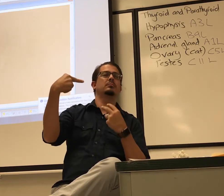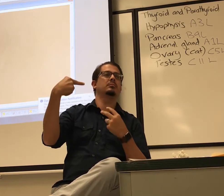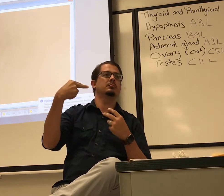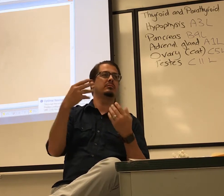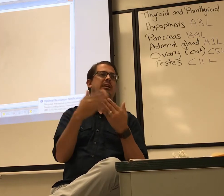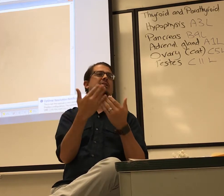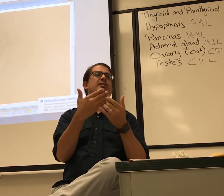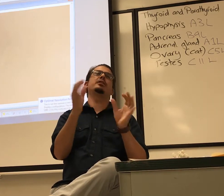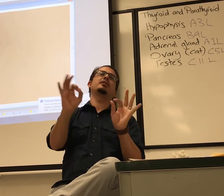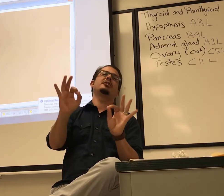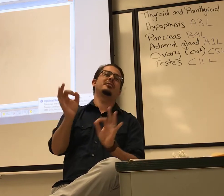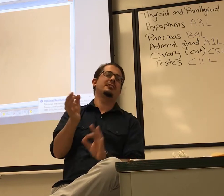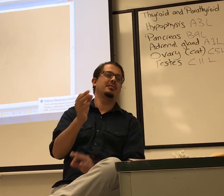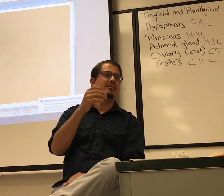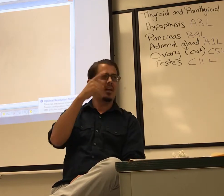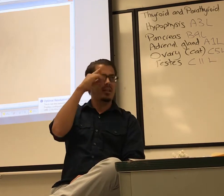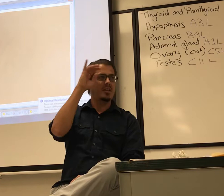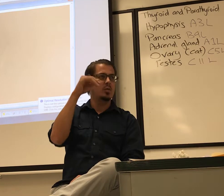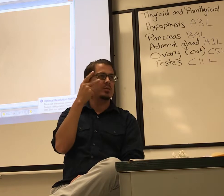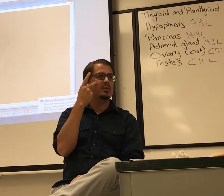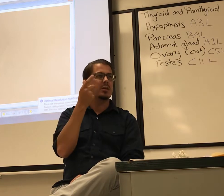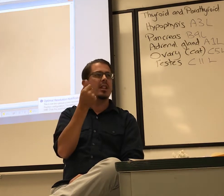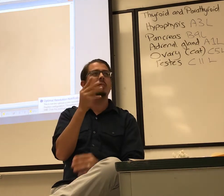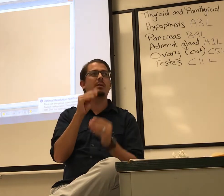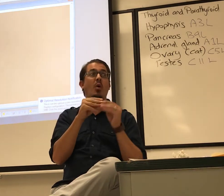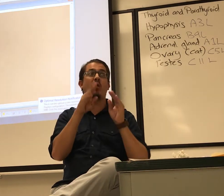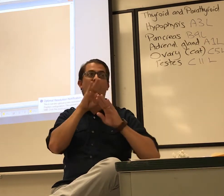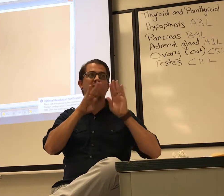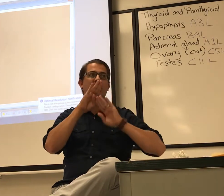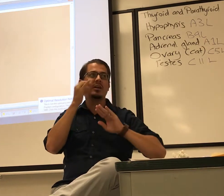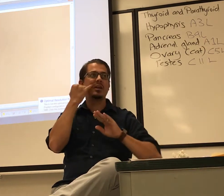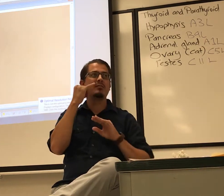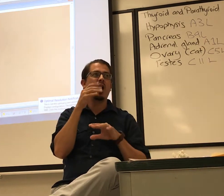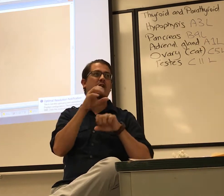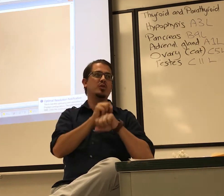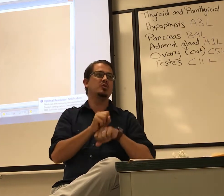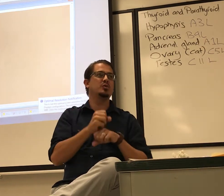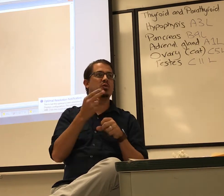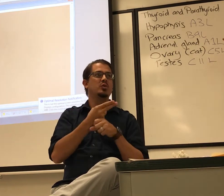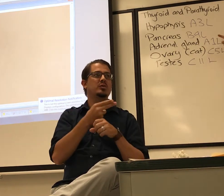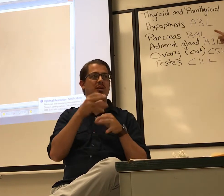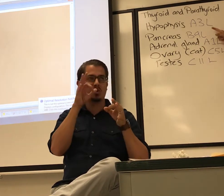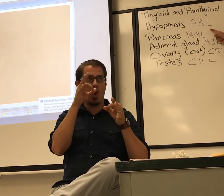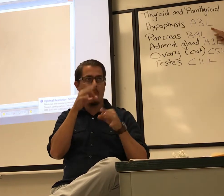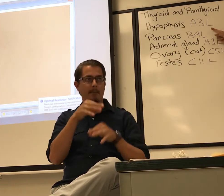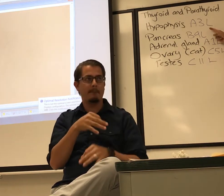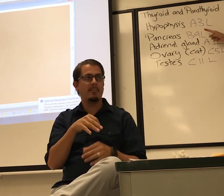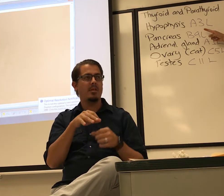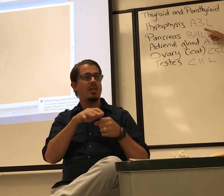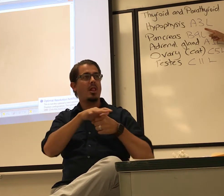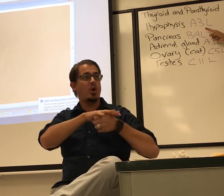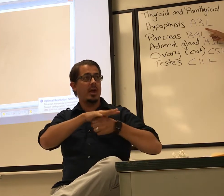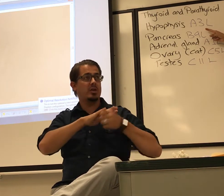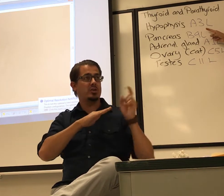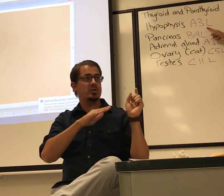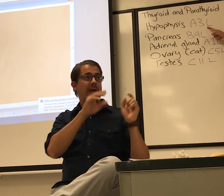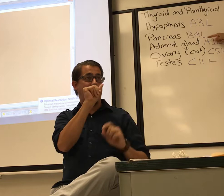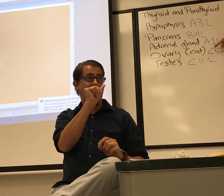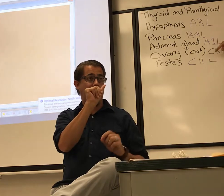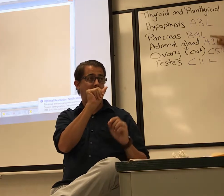problem. I think you'll find out it's a little more frustrating if you're not used to working with scopes. Here are the locations. The A is the box. A, B, or C